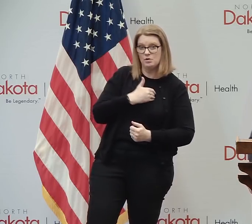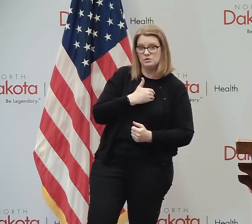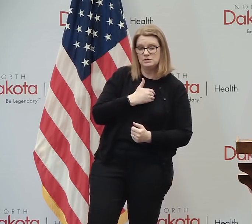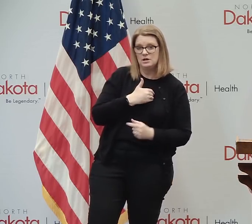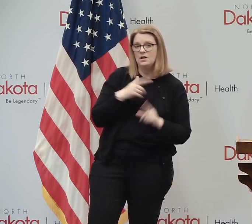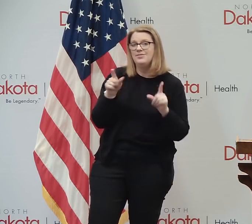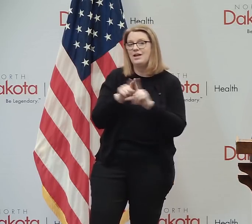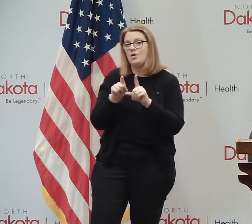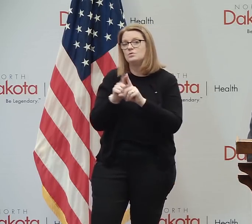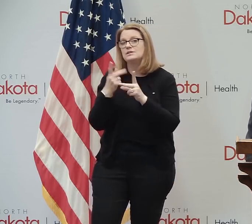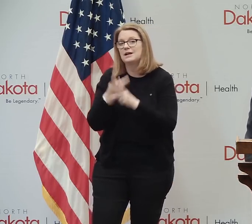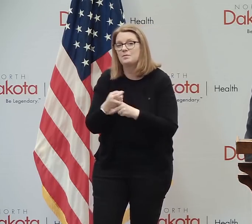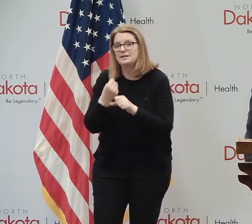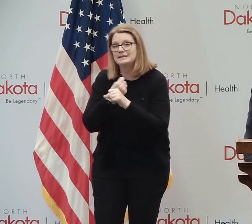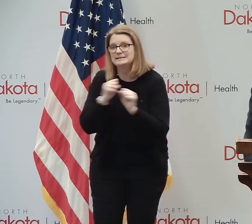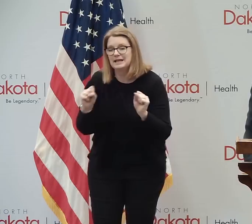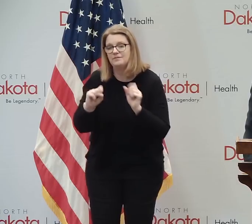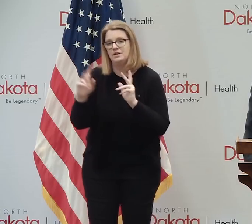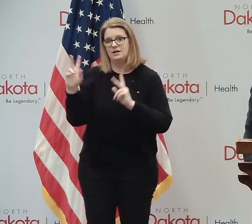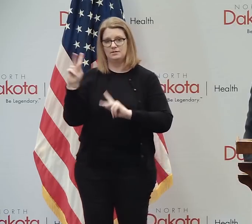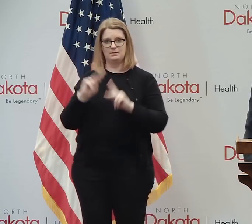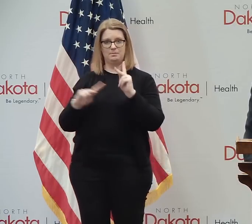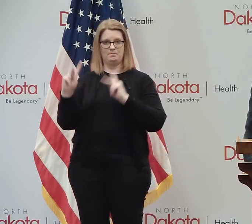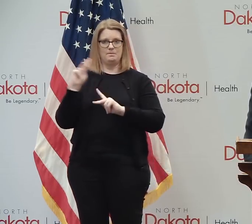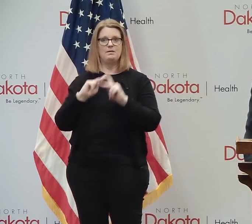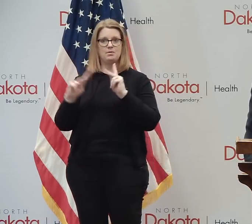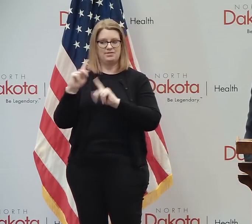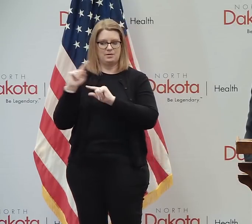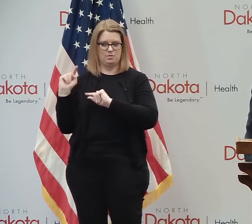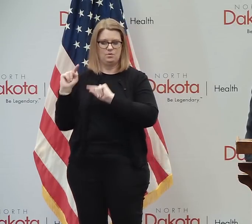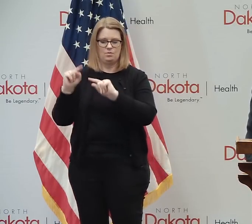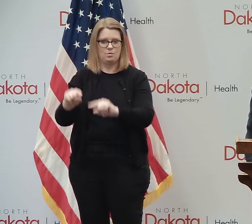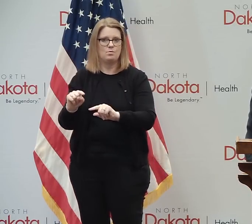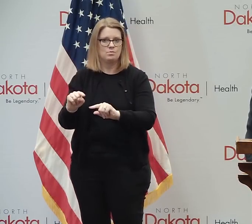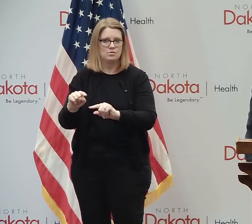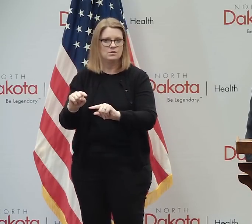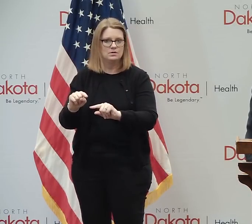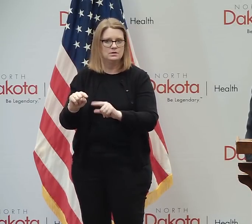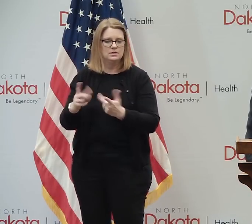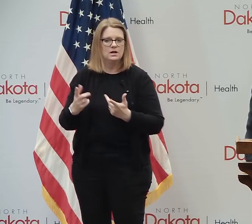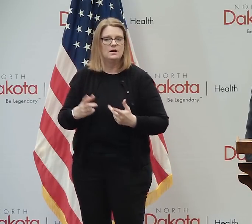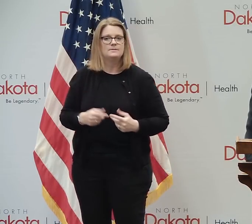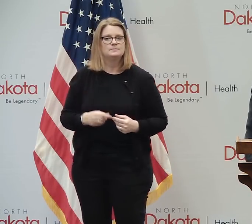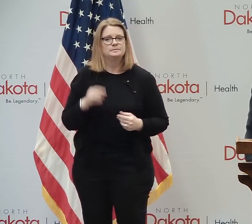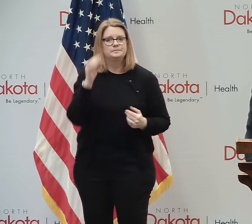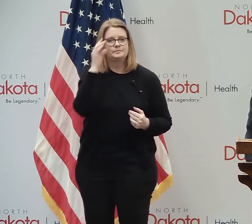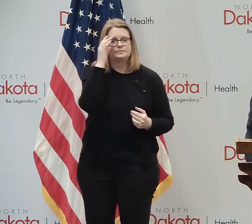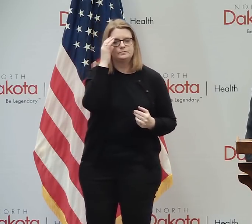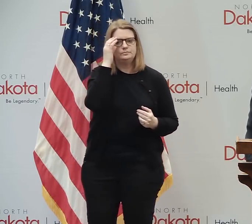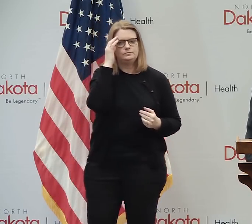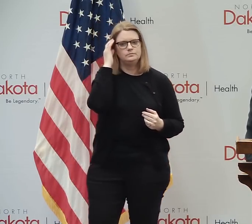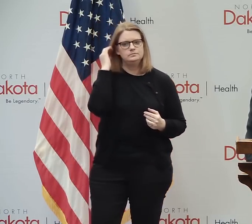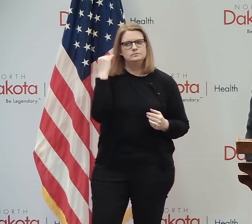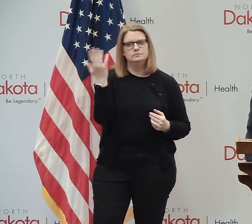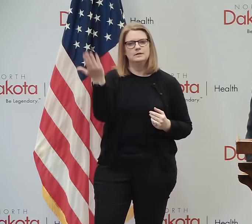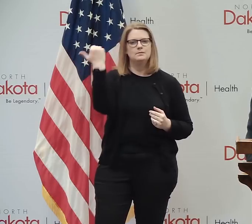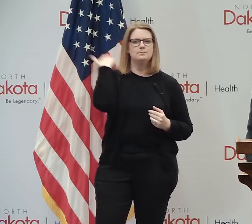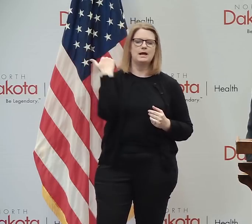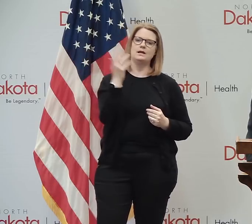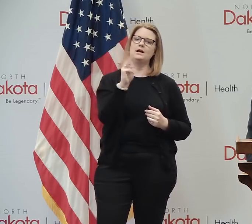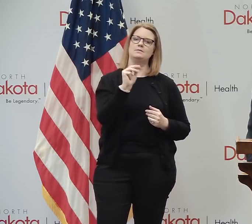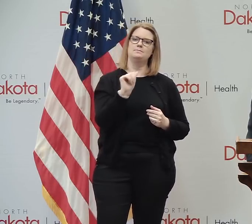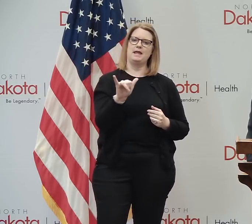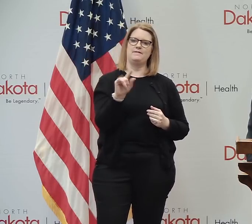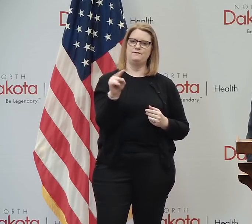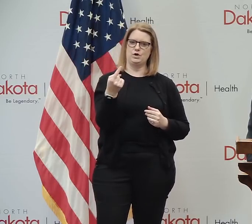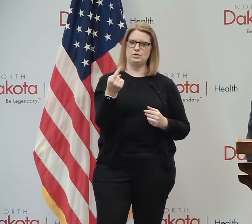care about the safety of those individuals that would be attending their events. We also, as we talked about back on May 1, as